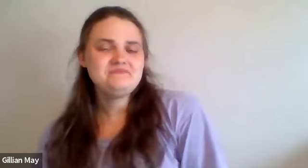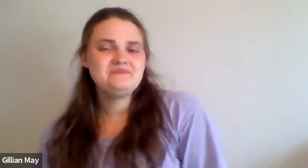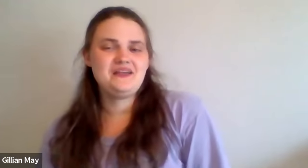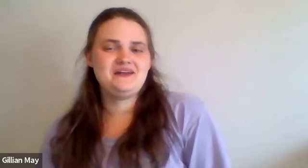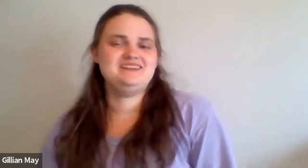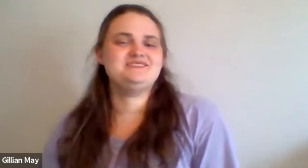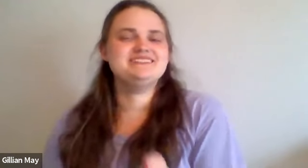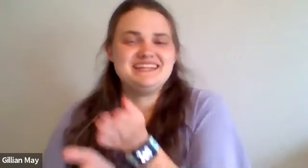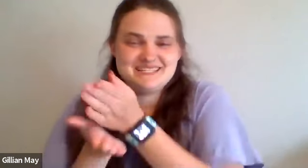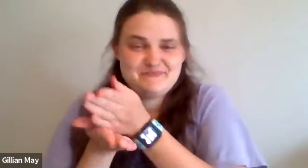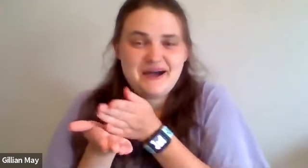Okay, so I said it's